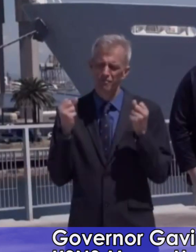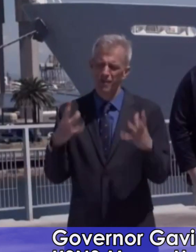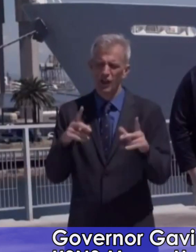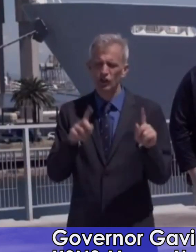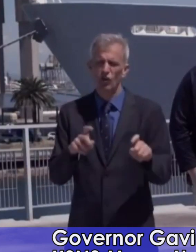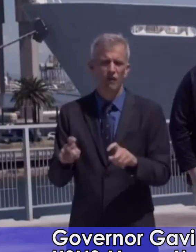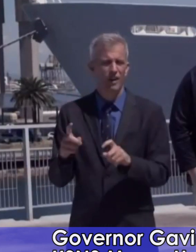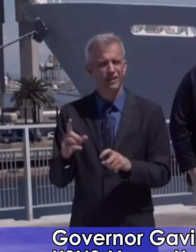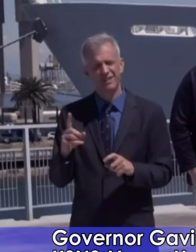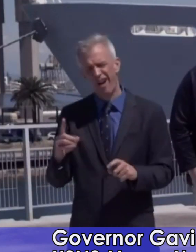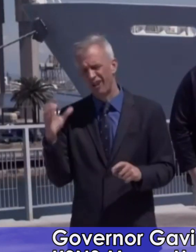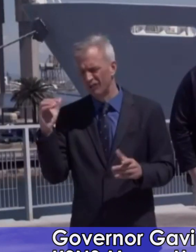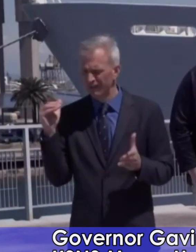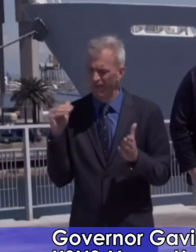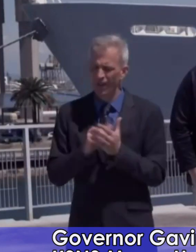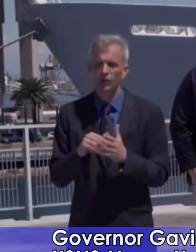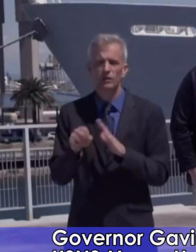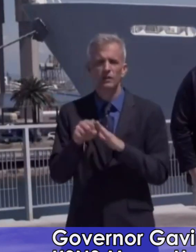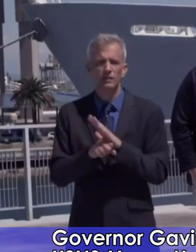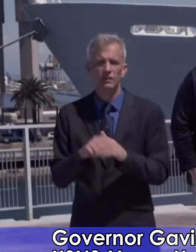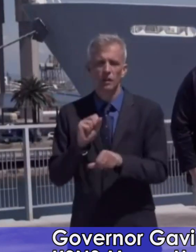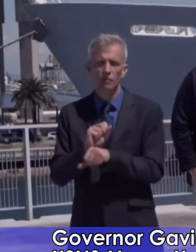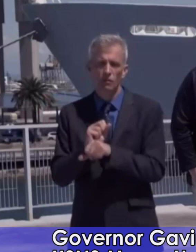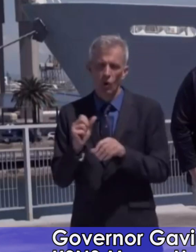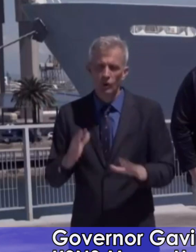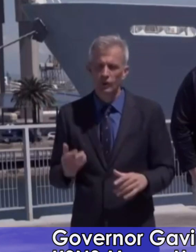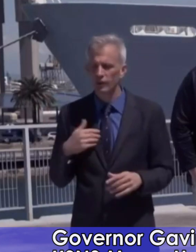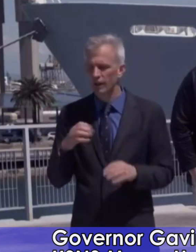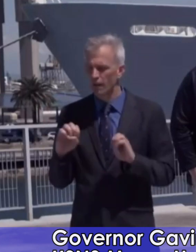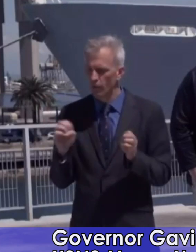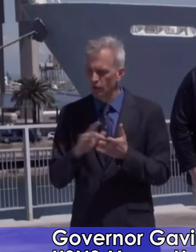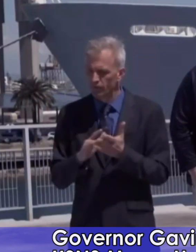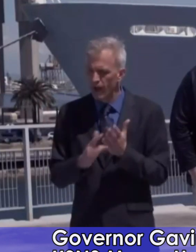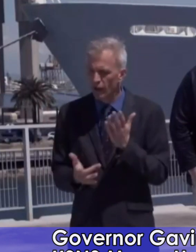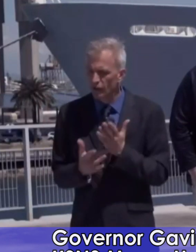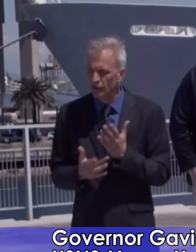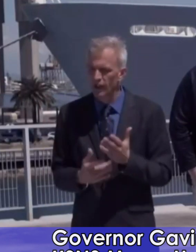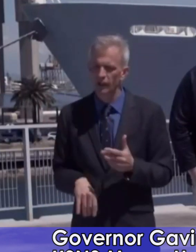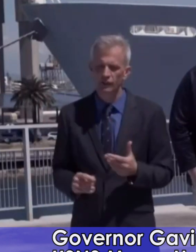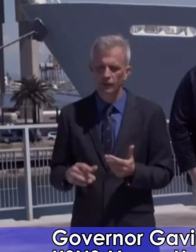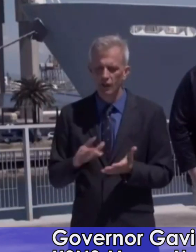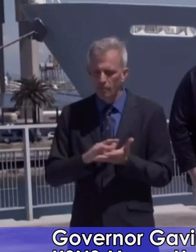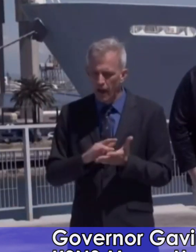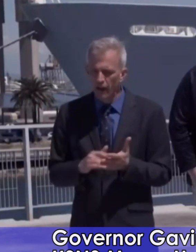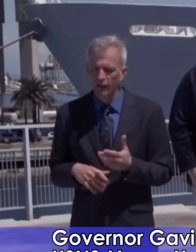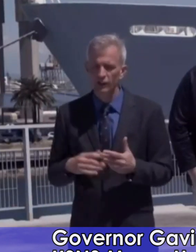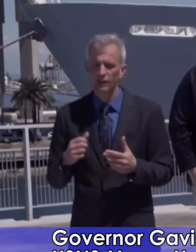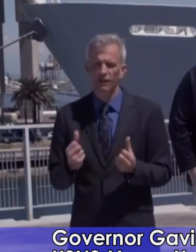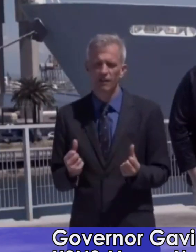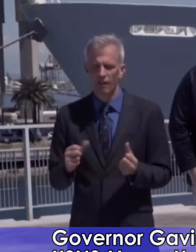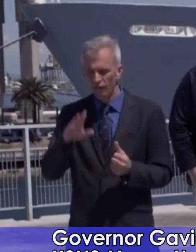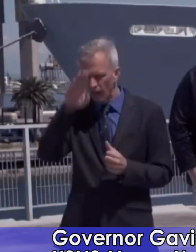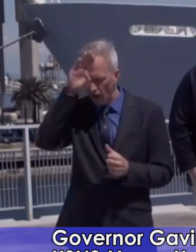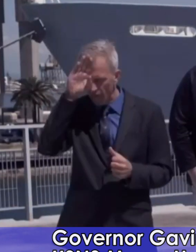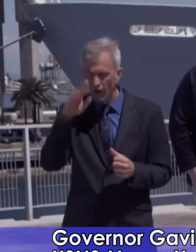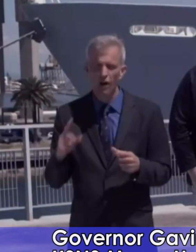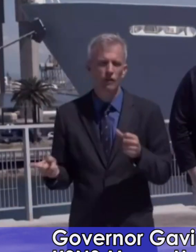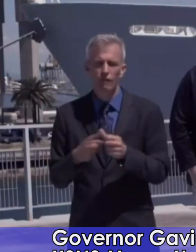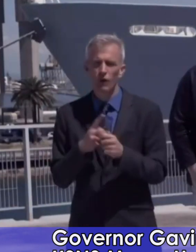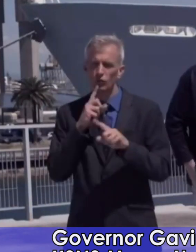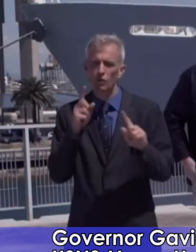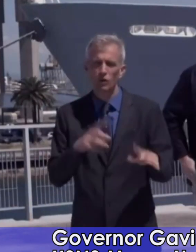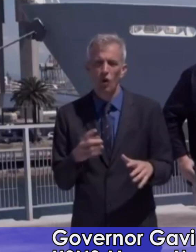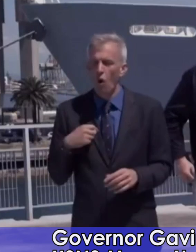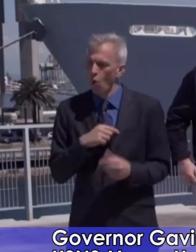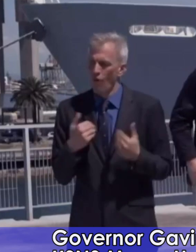of thousands of state employees. We have EMTs, we have paramedics, we have firefighters, first responders. We have people with expertise that we never